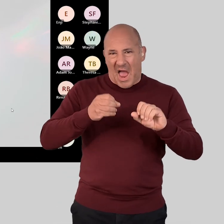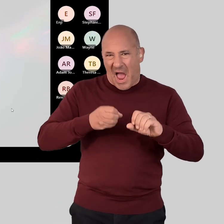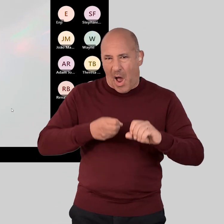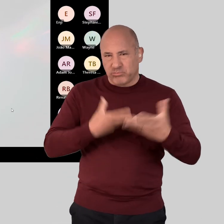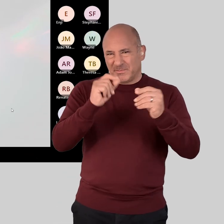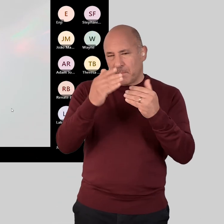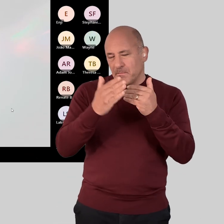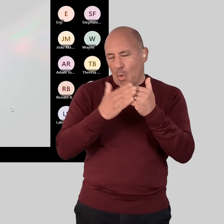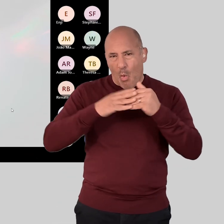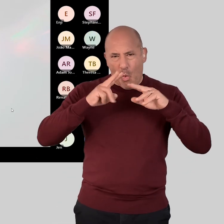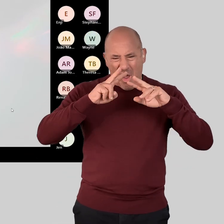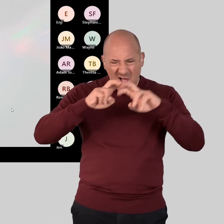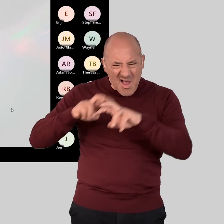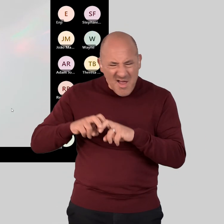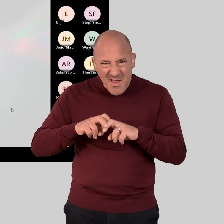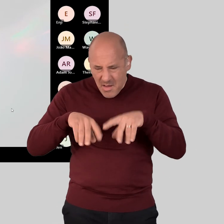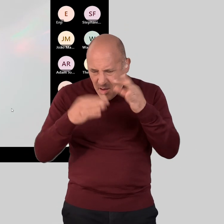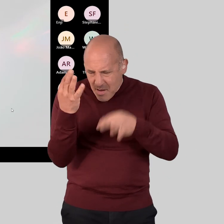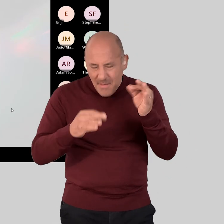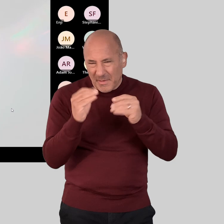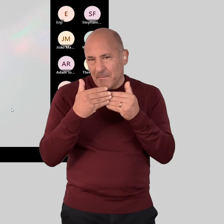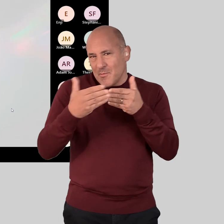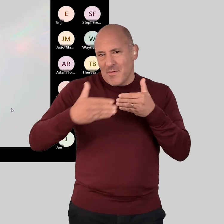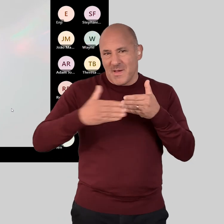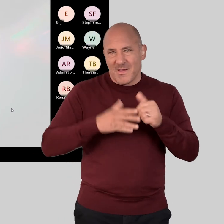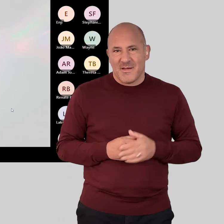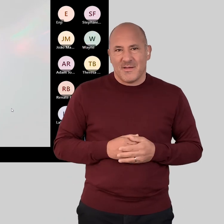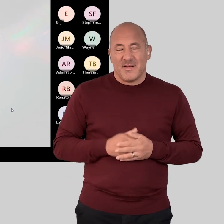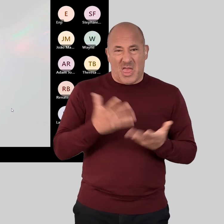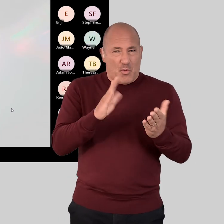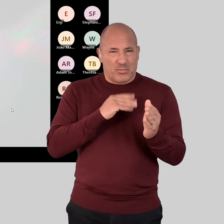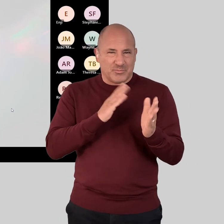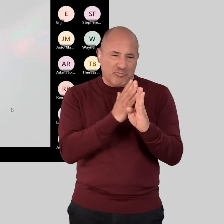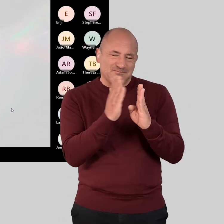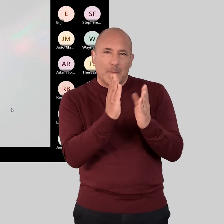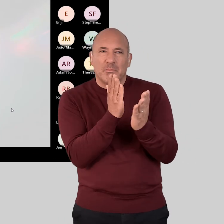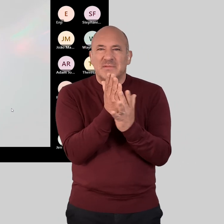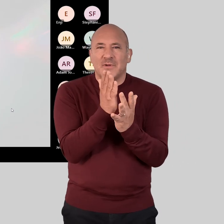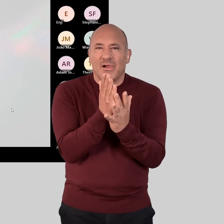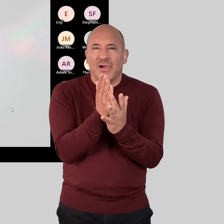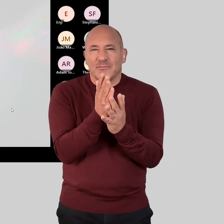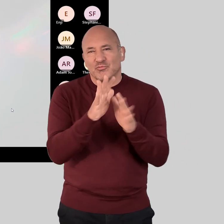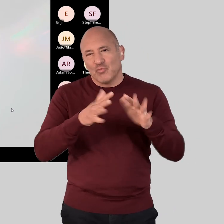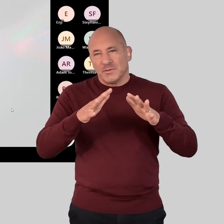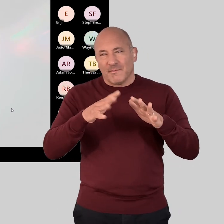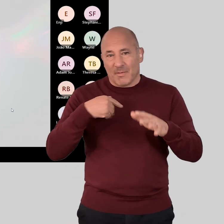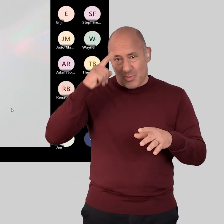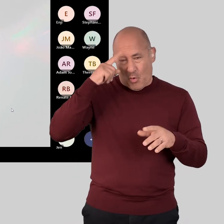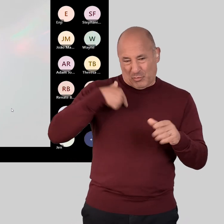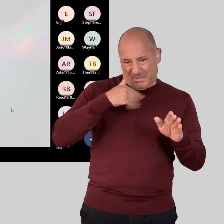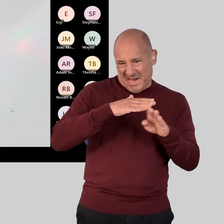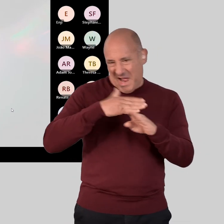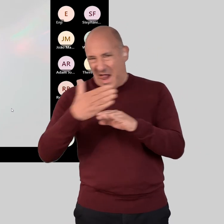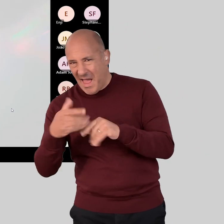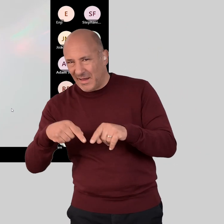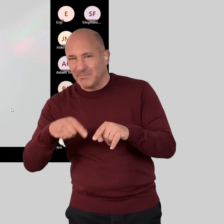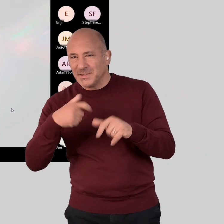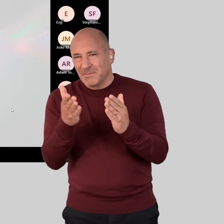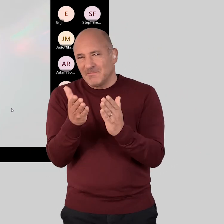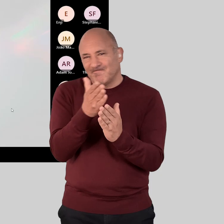recently extended, so we've got a bit more time to kind of keep developing some of the outputs and do some more dissemination. So we're a bit more kind of in